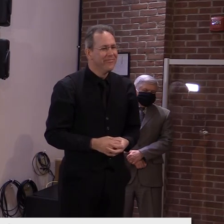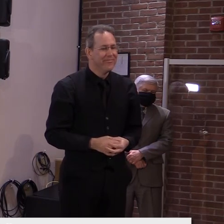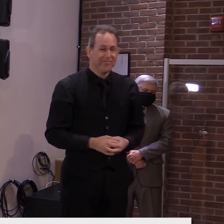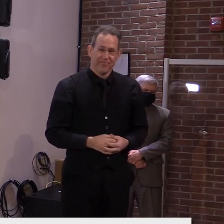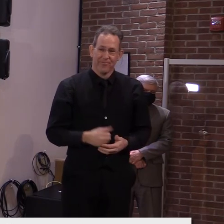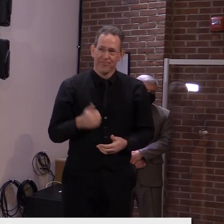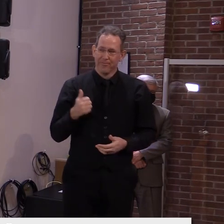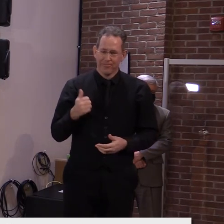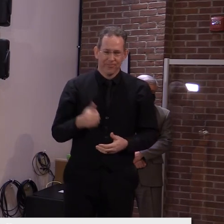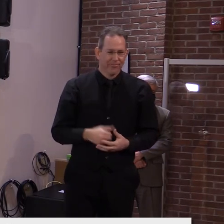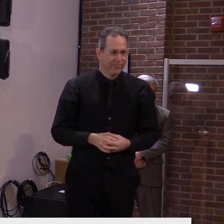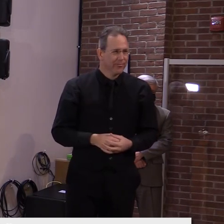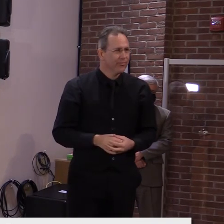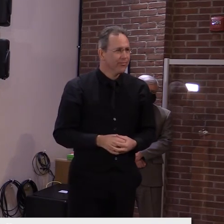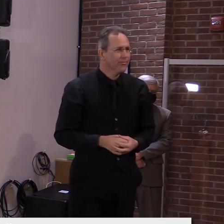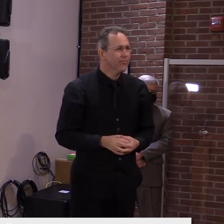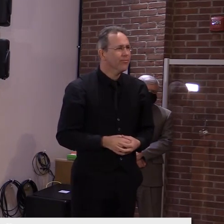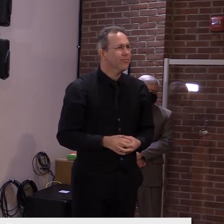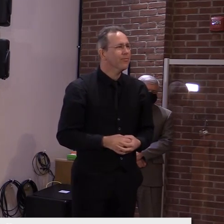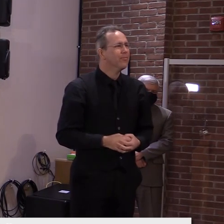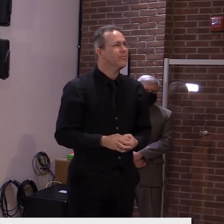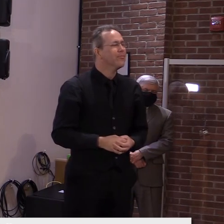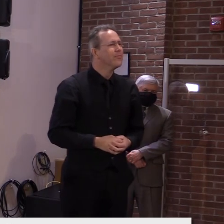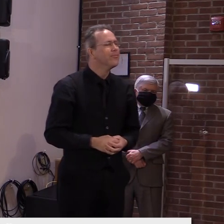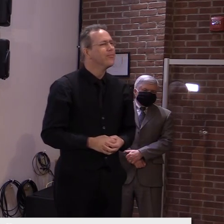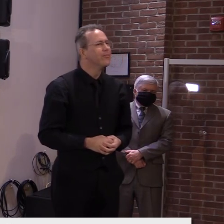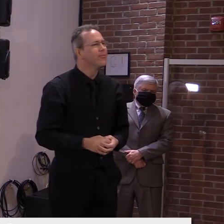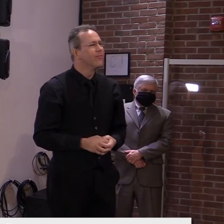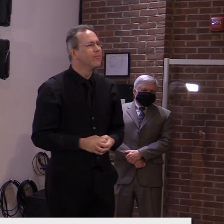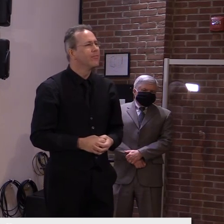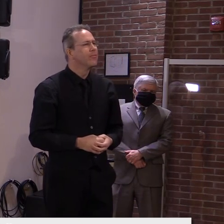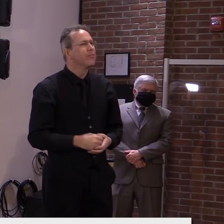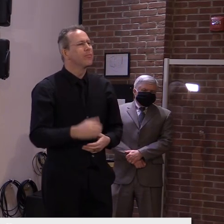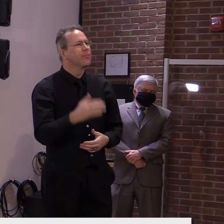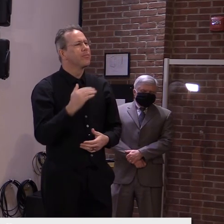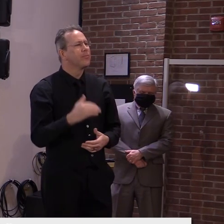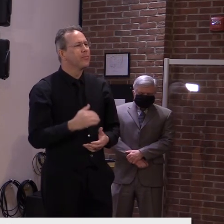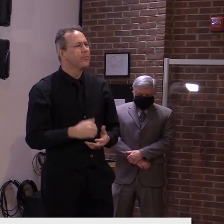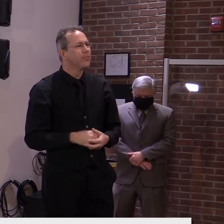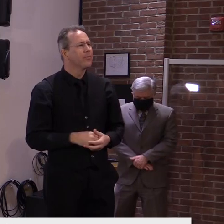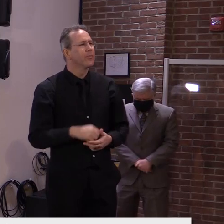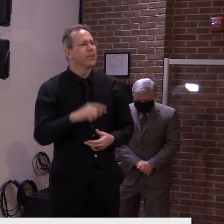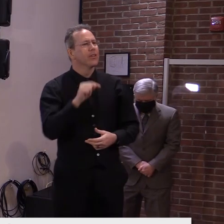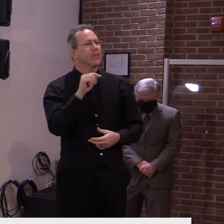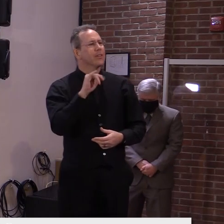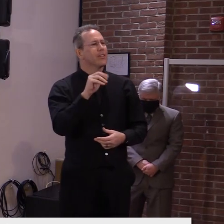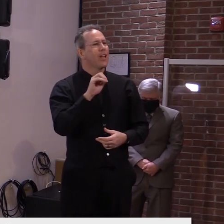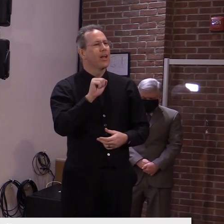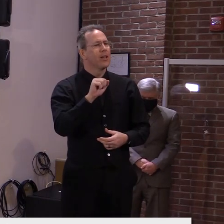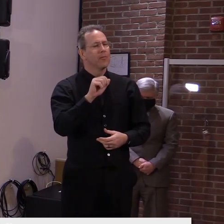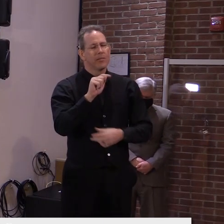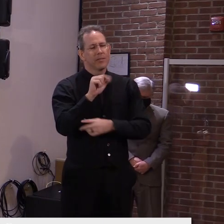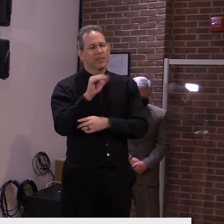Okay, thank you, Governor. Okay, next up is Eric, the Times Argus.